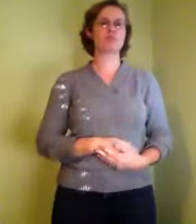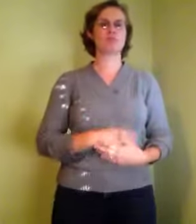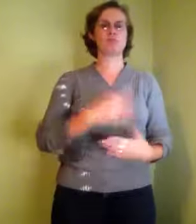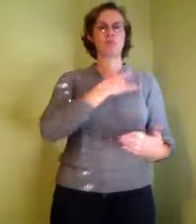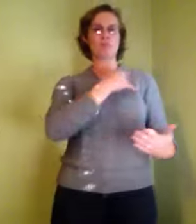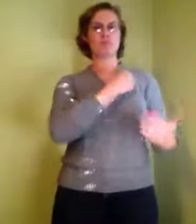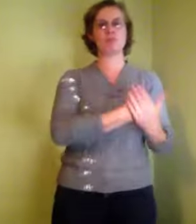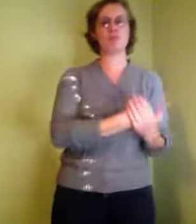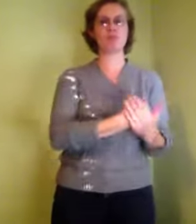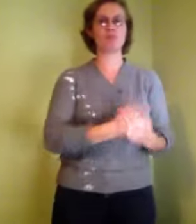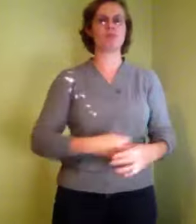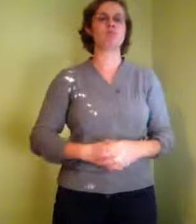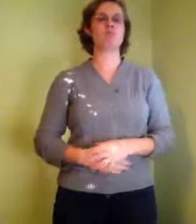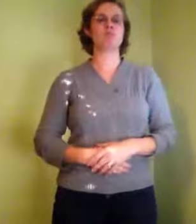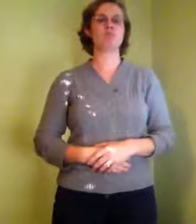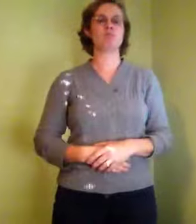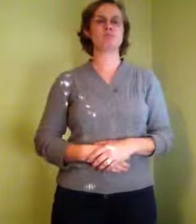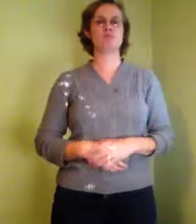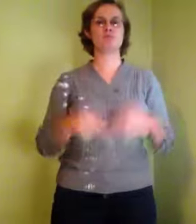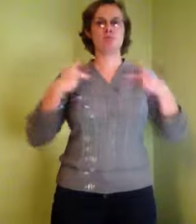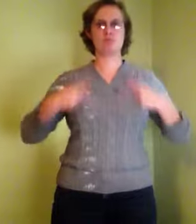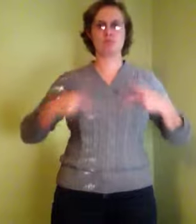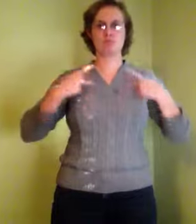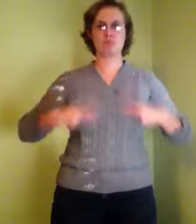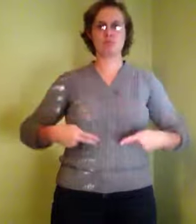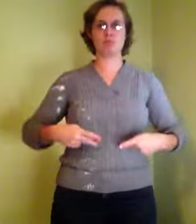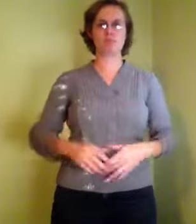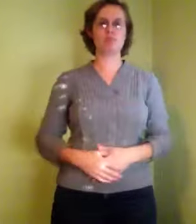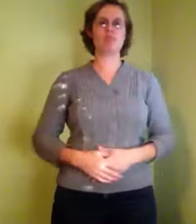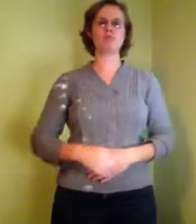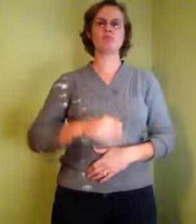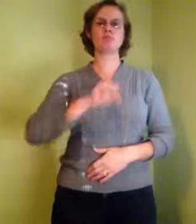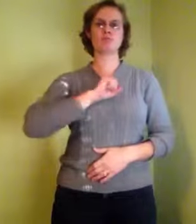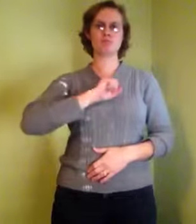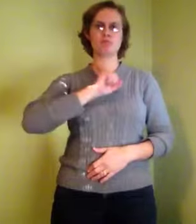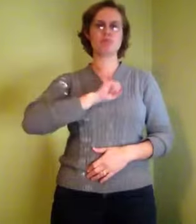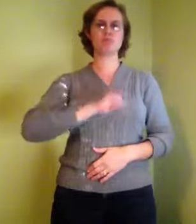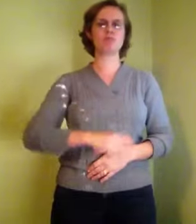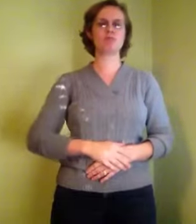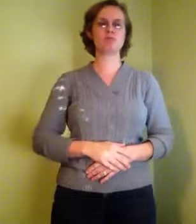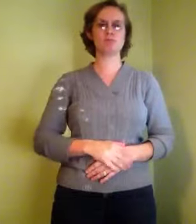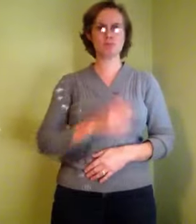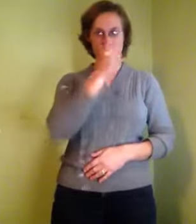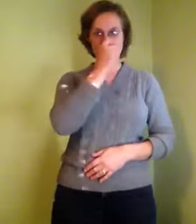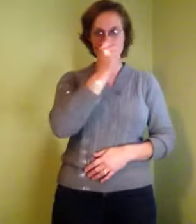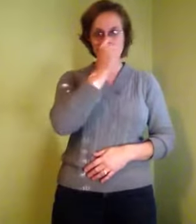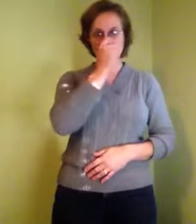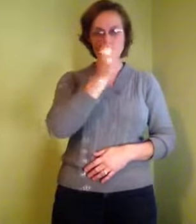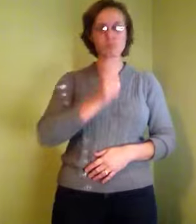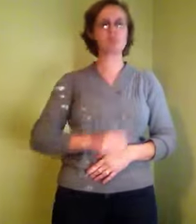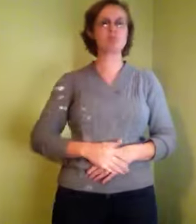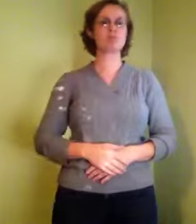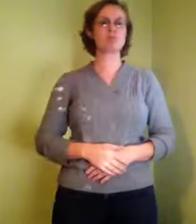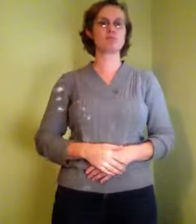Attack, Pneumonia, Cough, A Cold, Mumps,